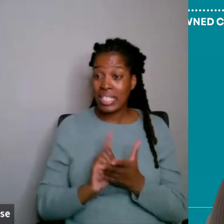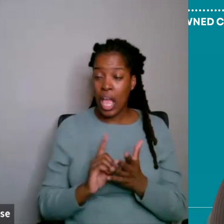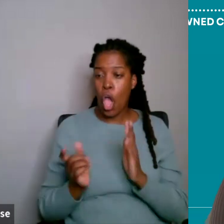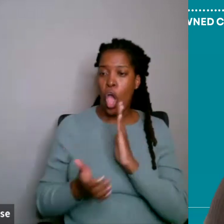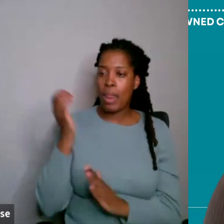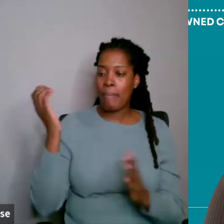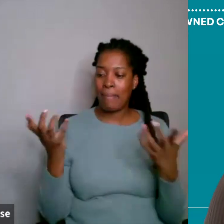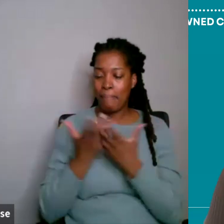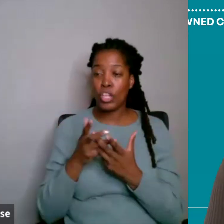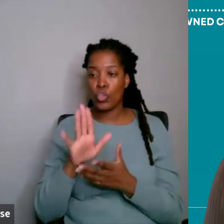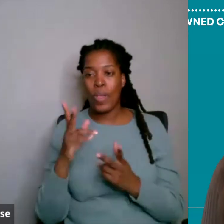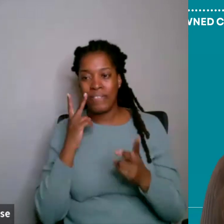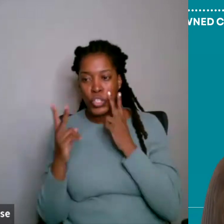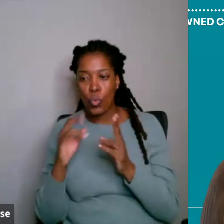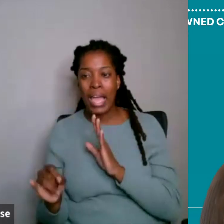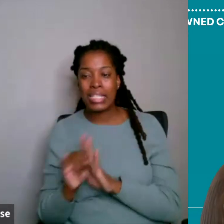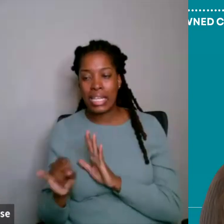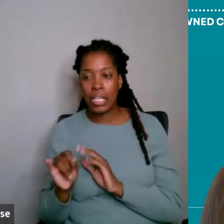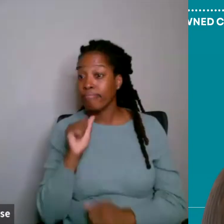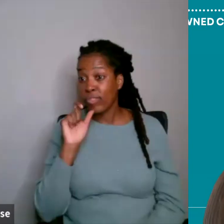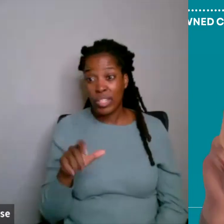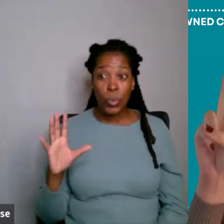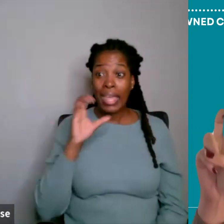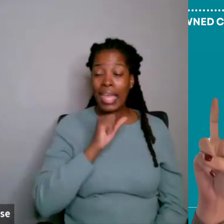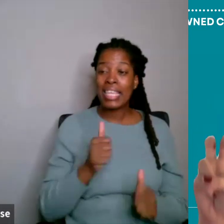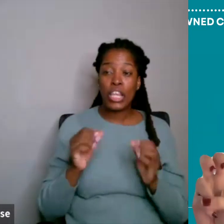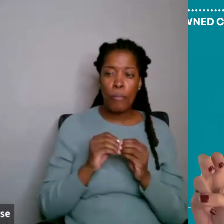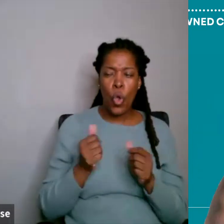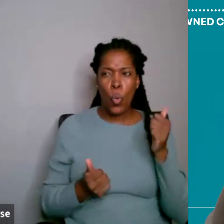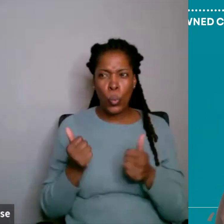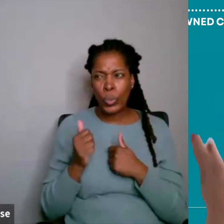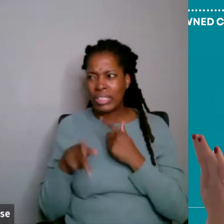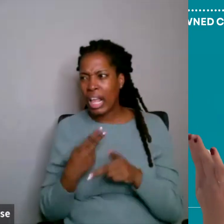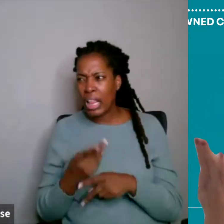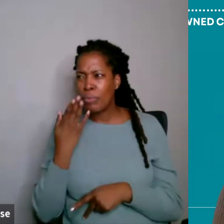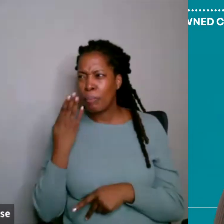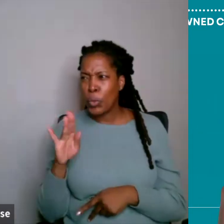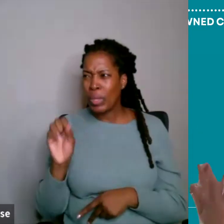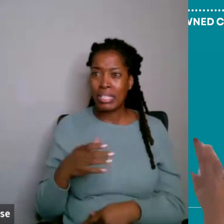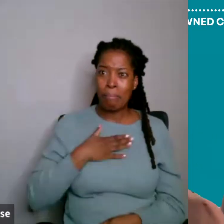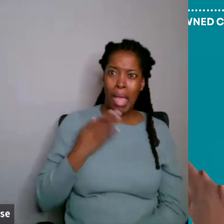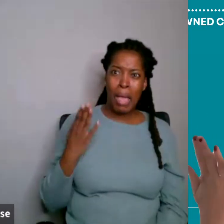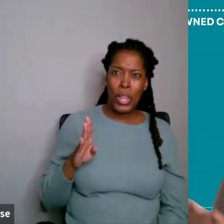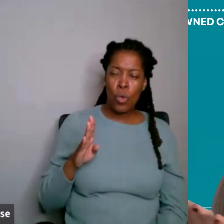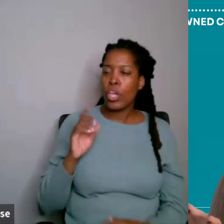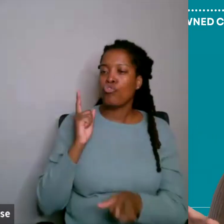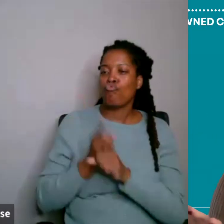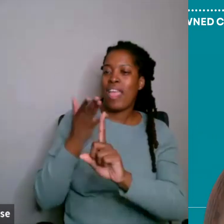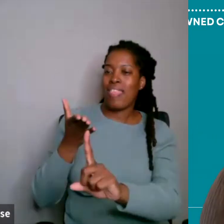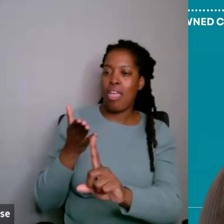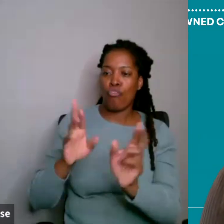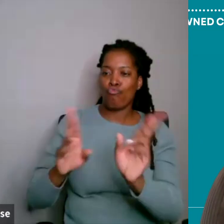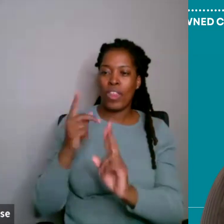visual identity. You don't have to guess anymore what shade of blue is your blue. It's right there loaded and ready for